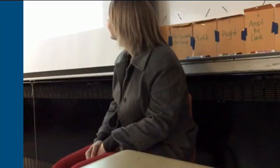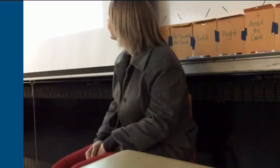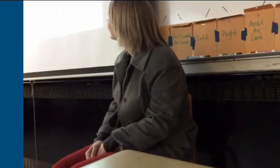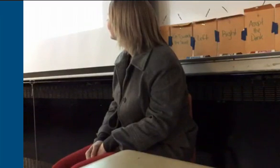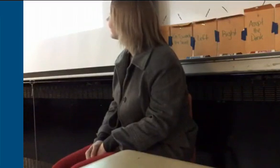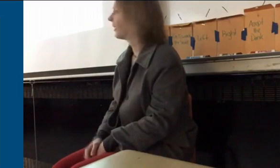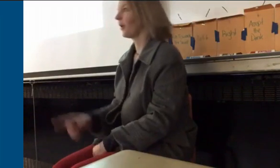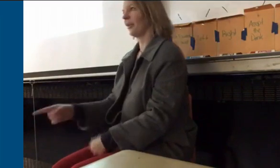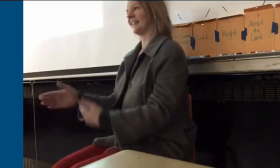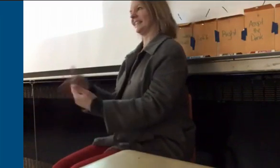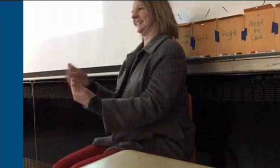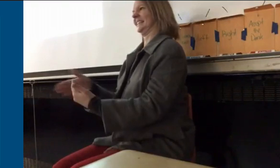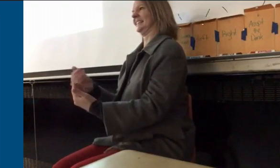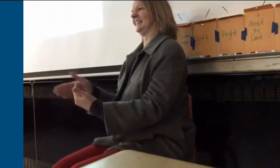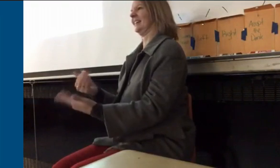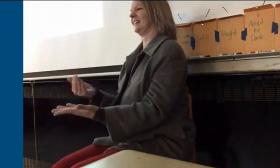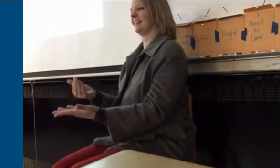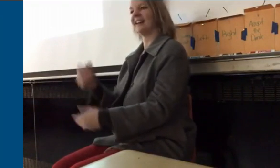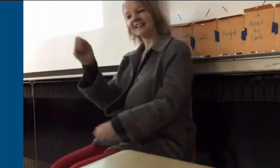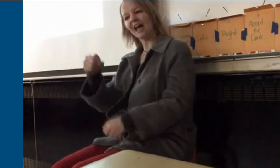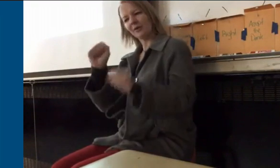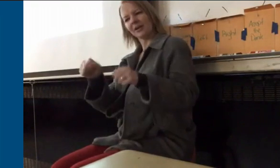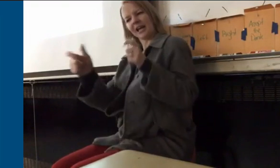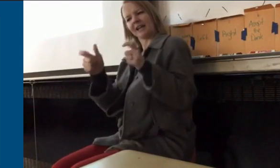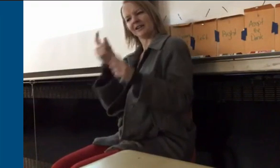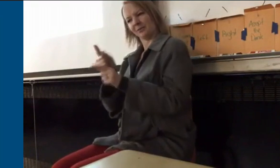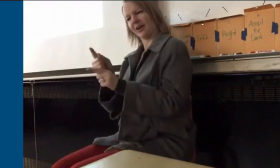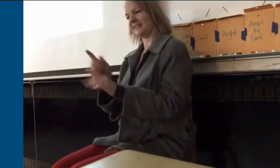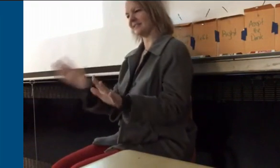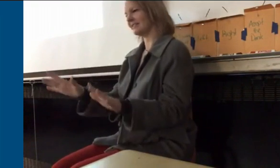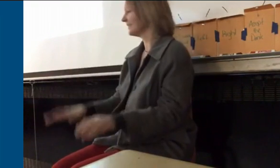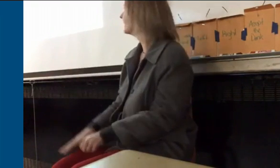Well, this is easier. Yeah, we can handle this, okay?